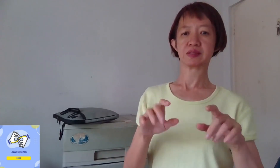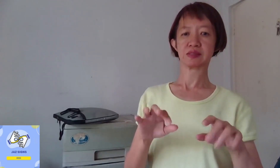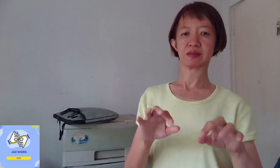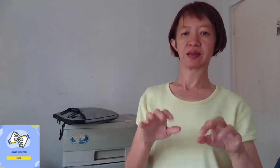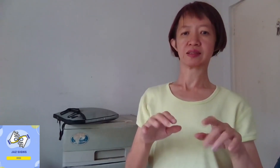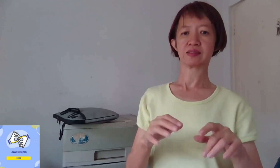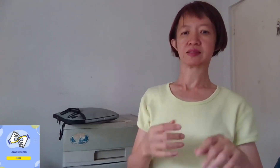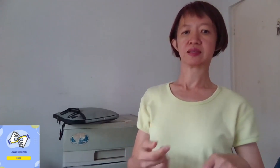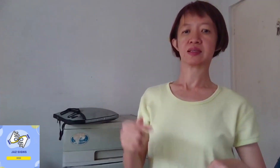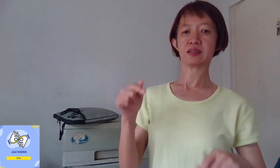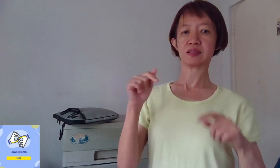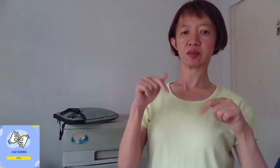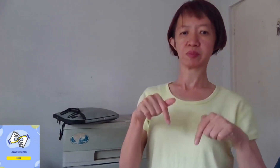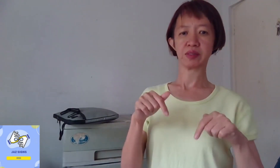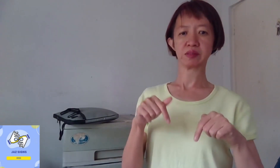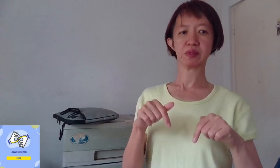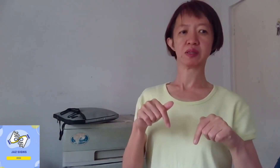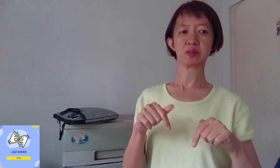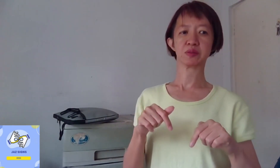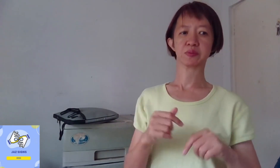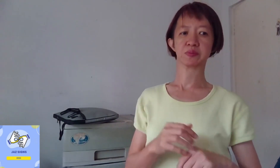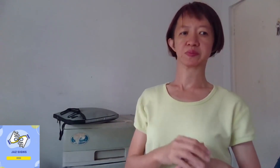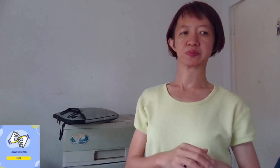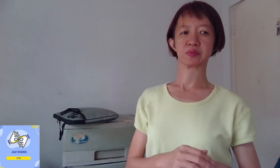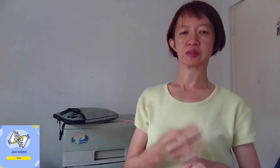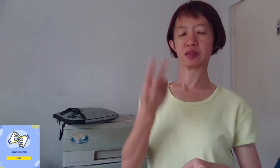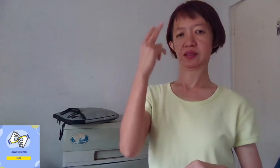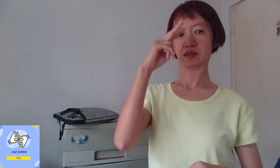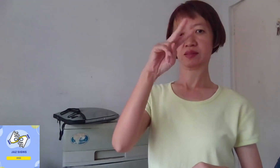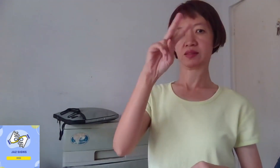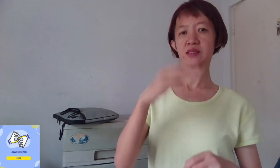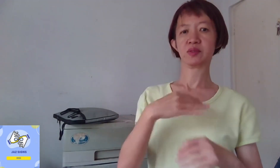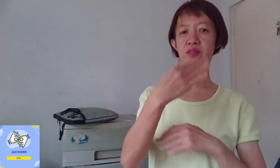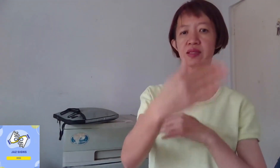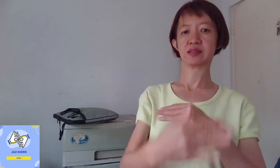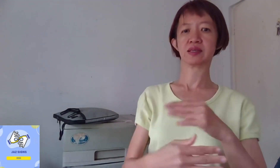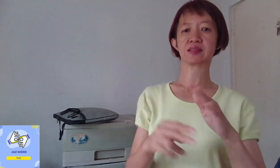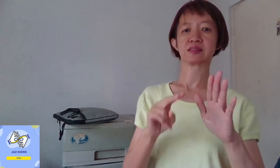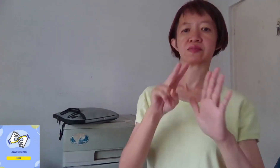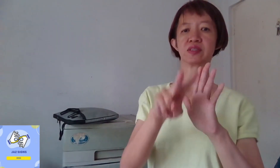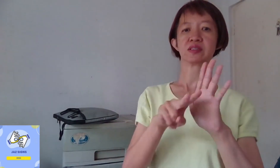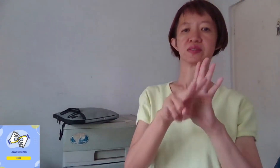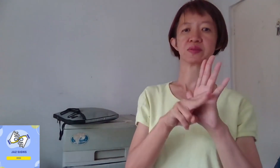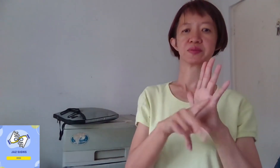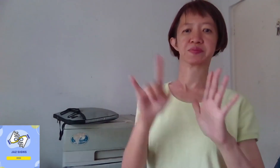please write in the comments below. See you in the next video.